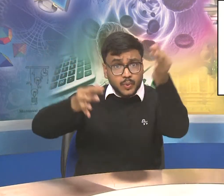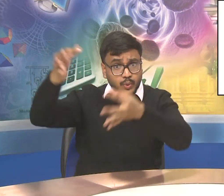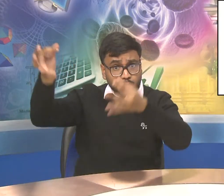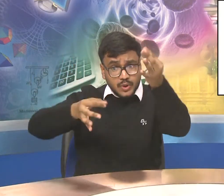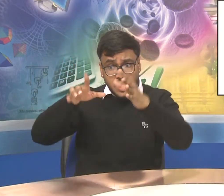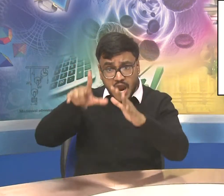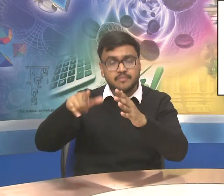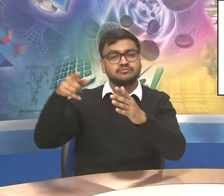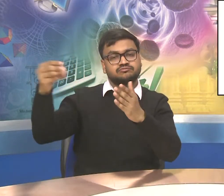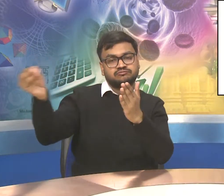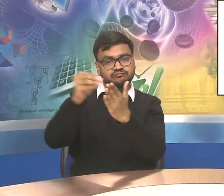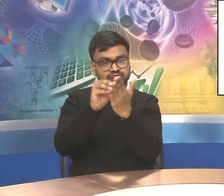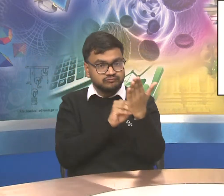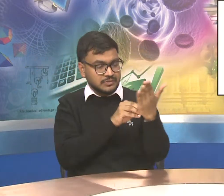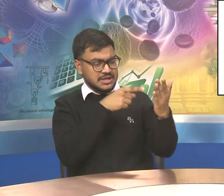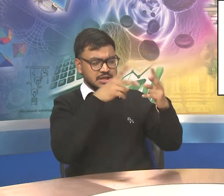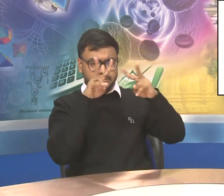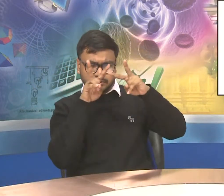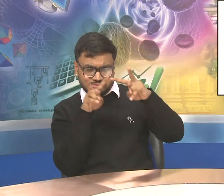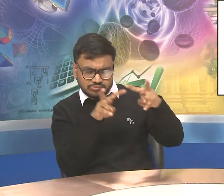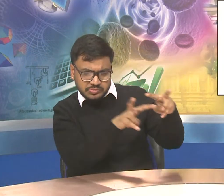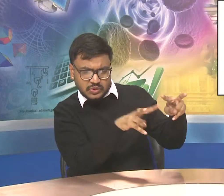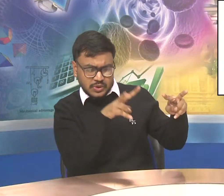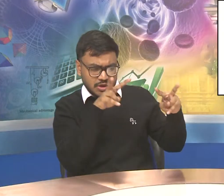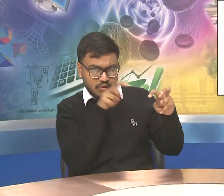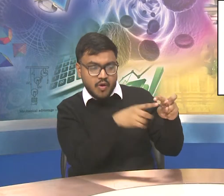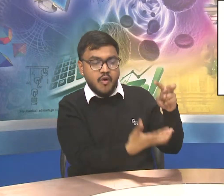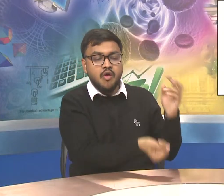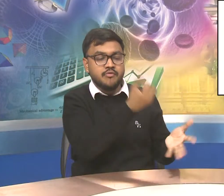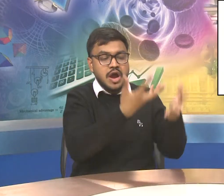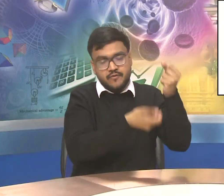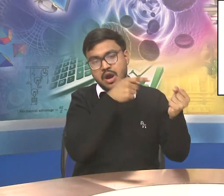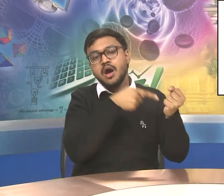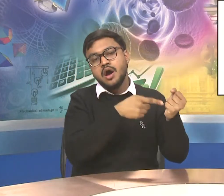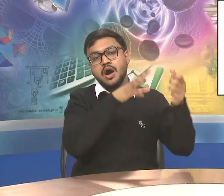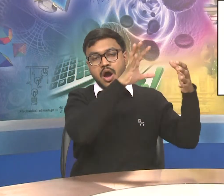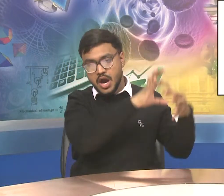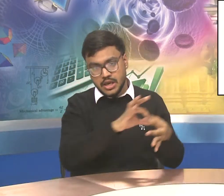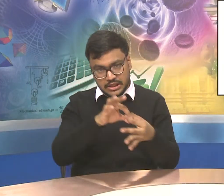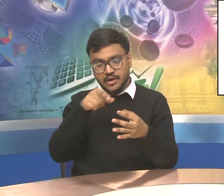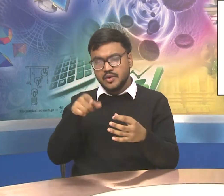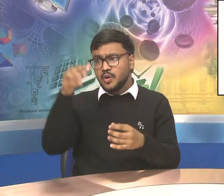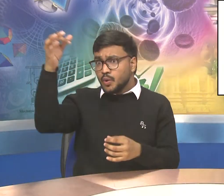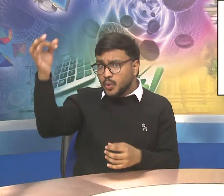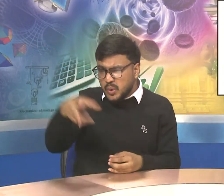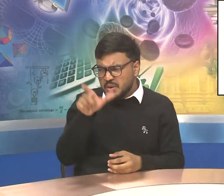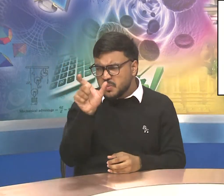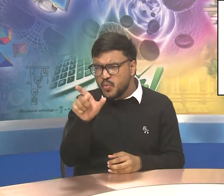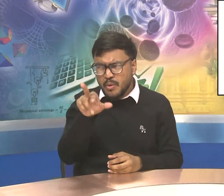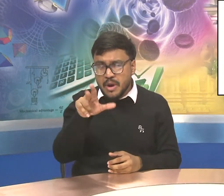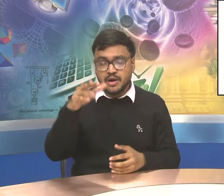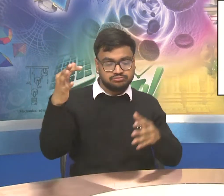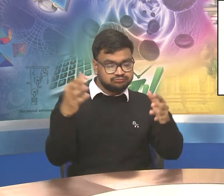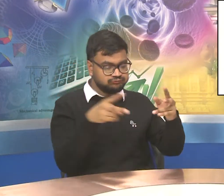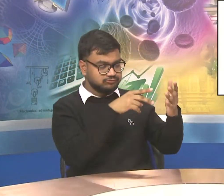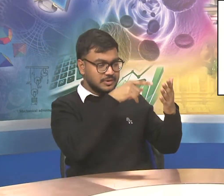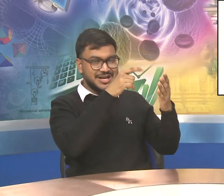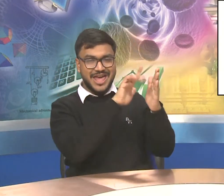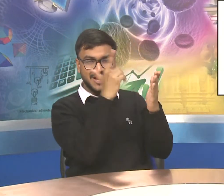to find out new areas of research and to solve the problems happening there.